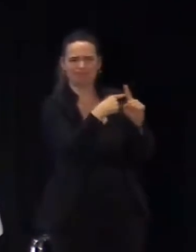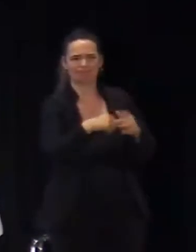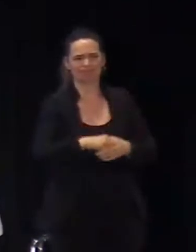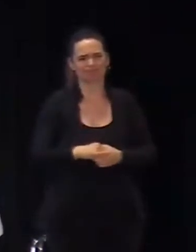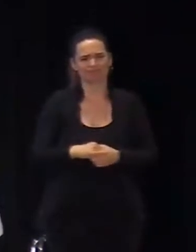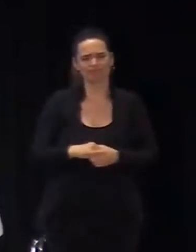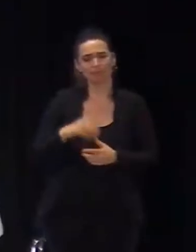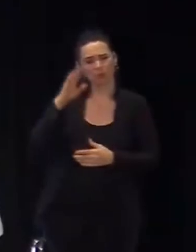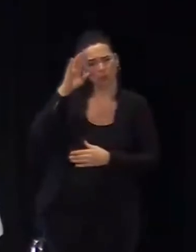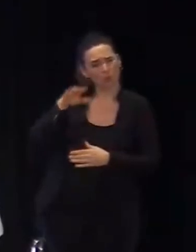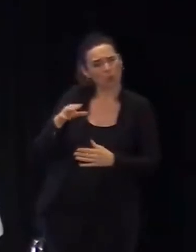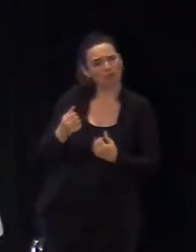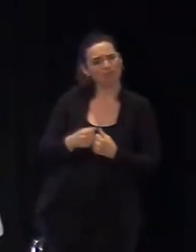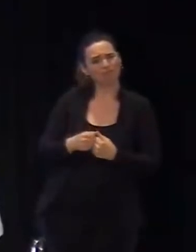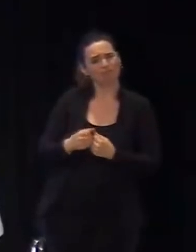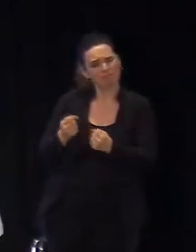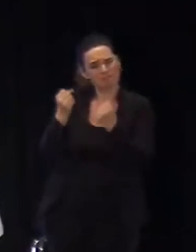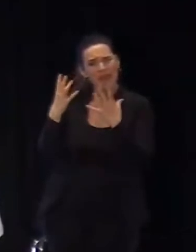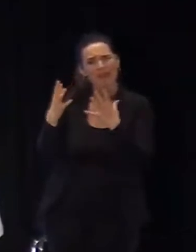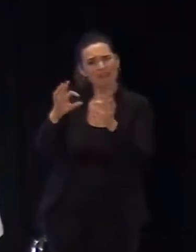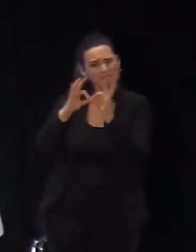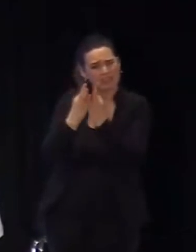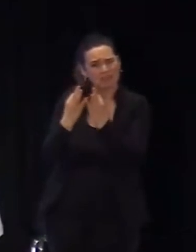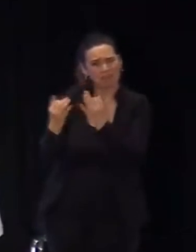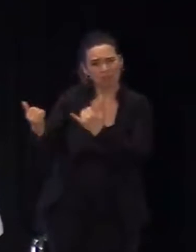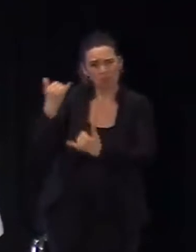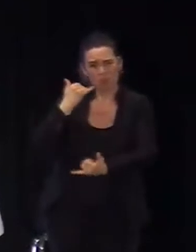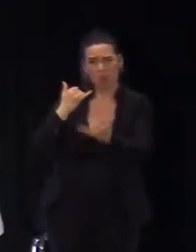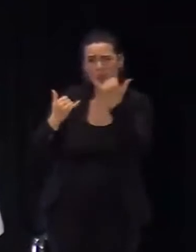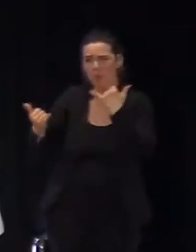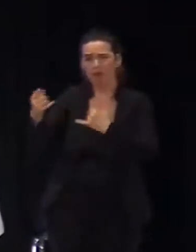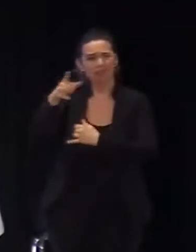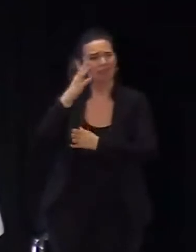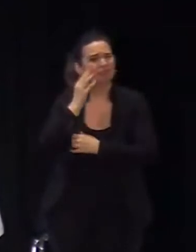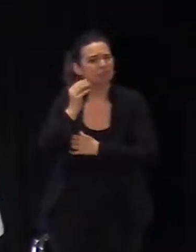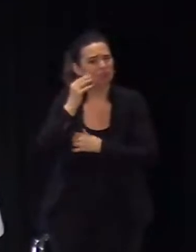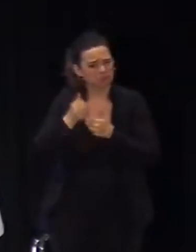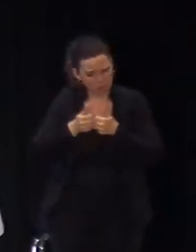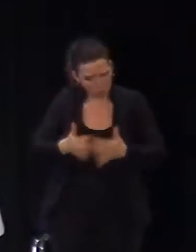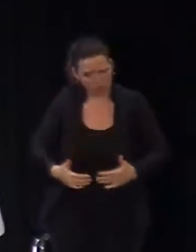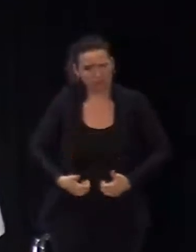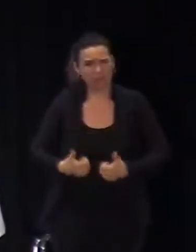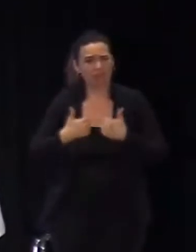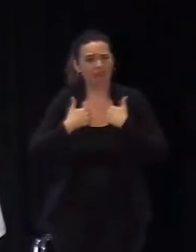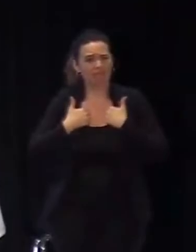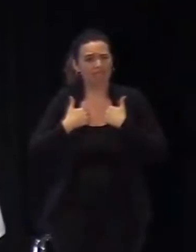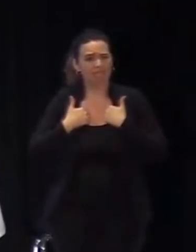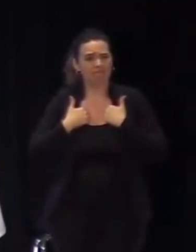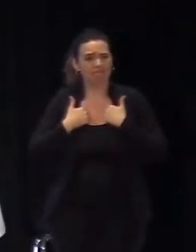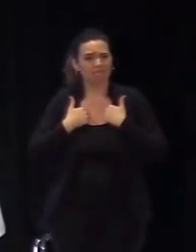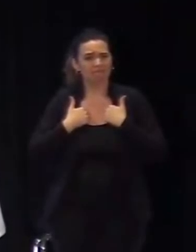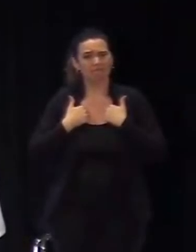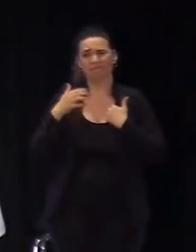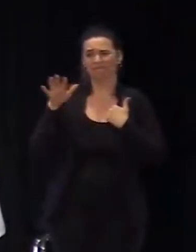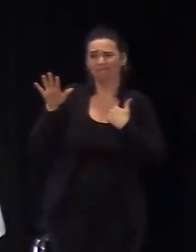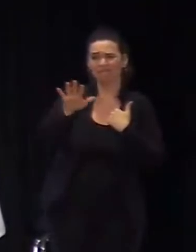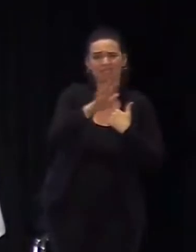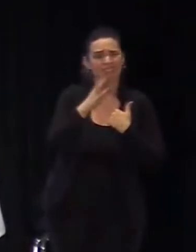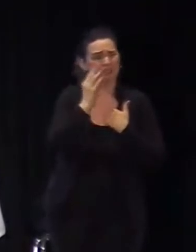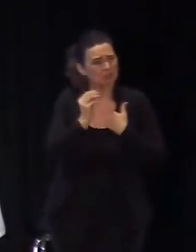people that maybe didn't die directly of COVID, but certainly circumstances from COVID that led to their death. And